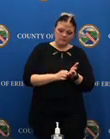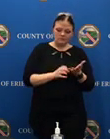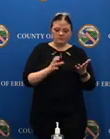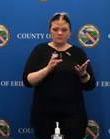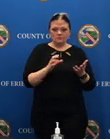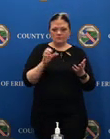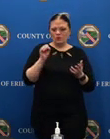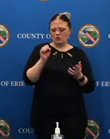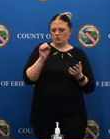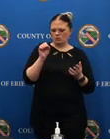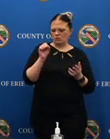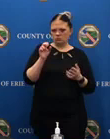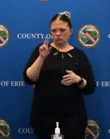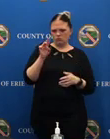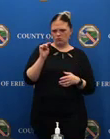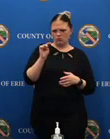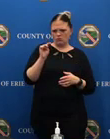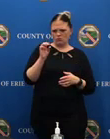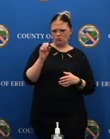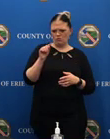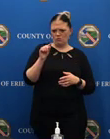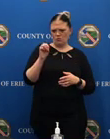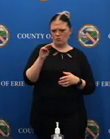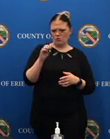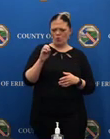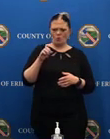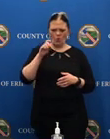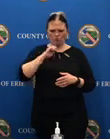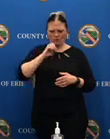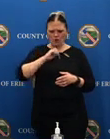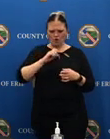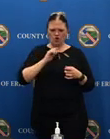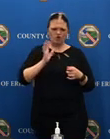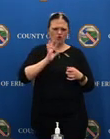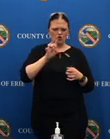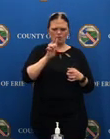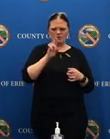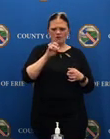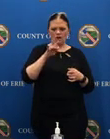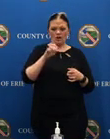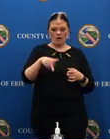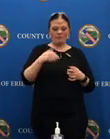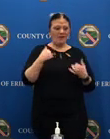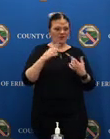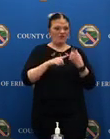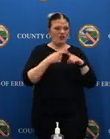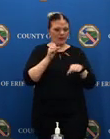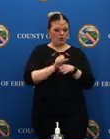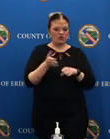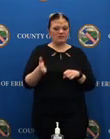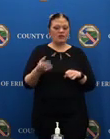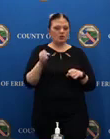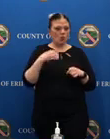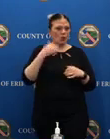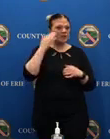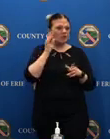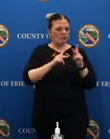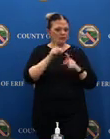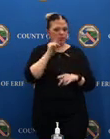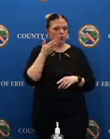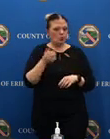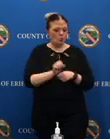Sumitomo Rubber, the old, what used to be Dunlop, I actually have a friend that works there, so I know people who work